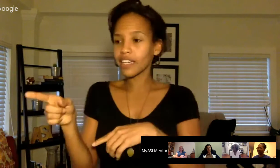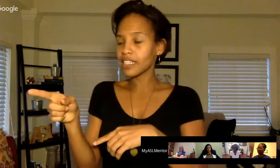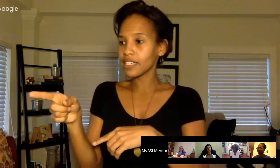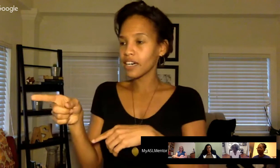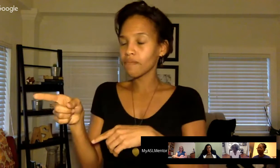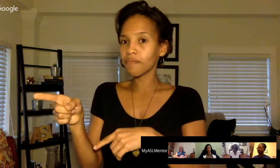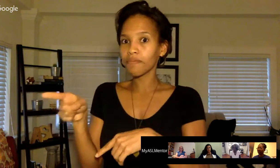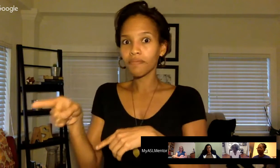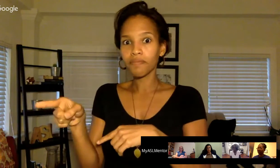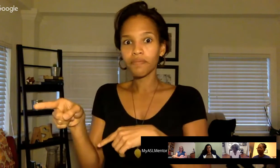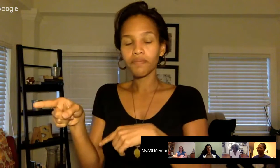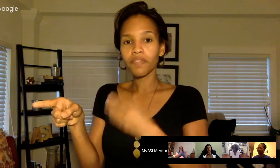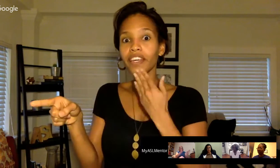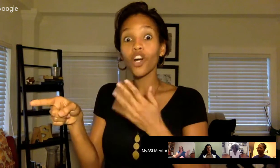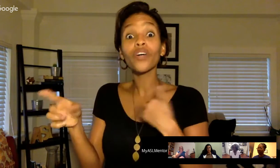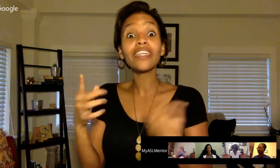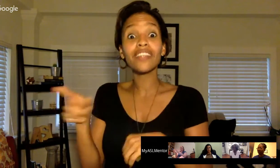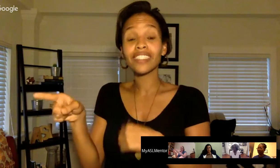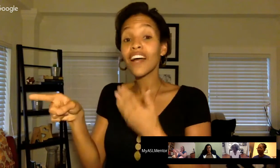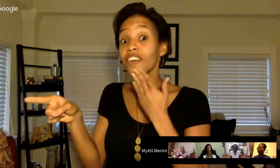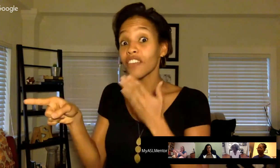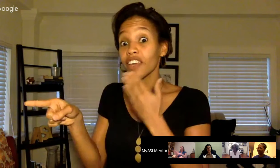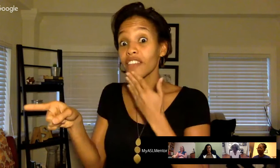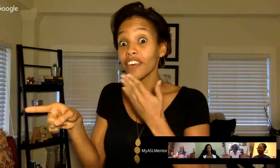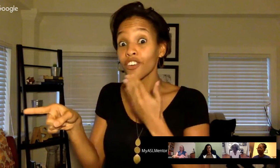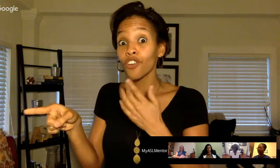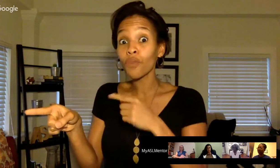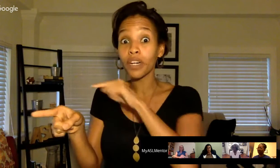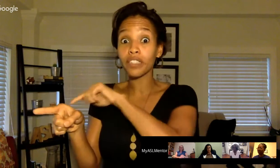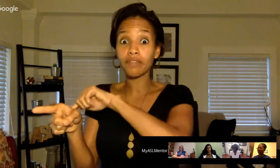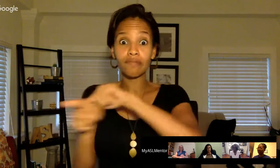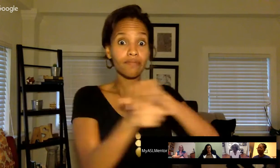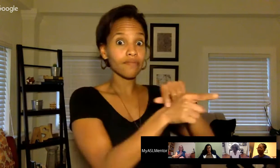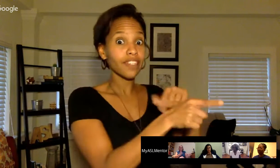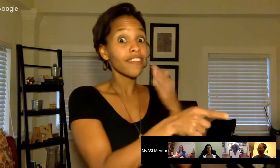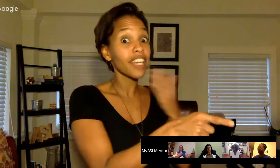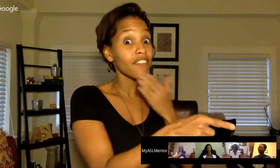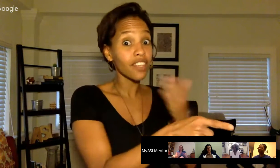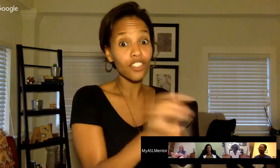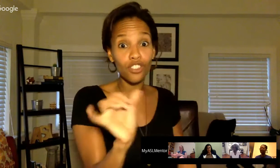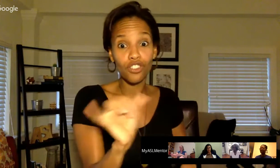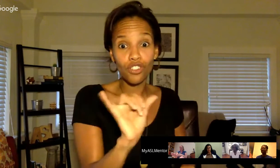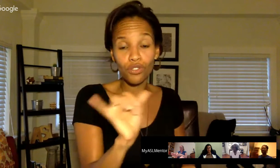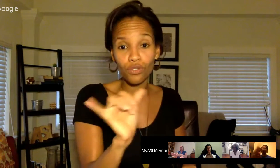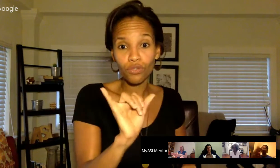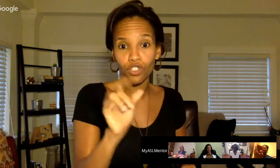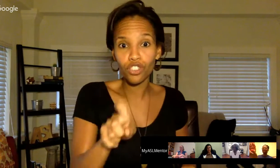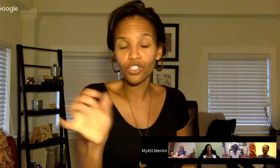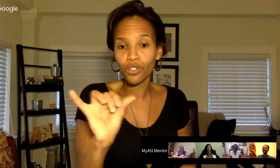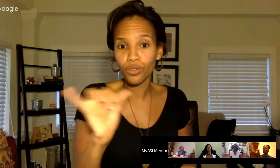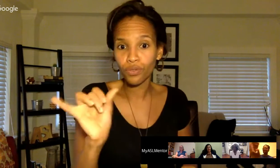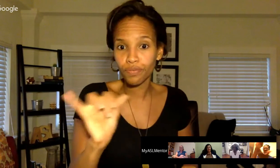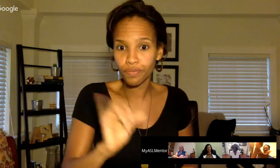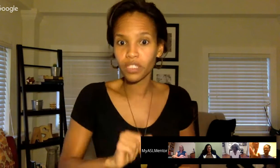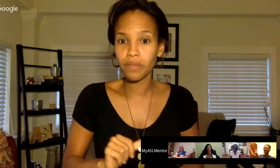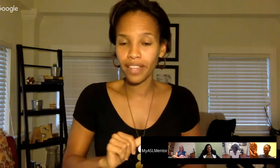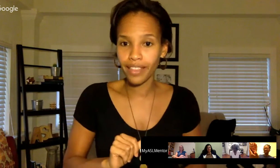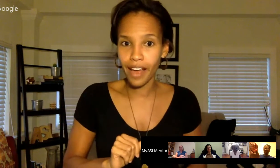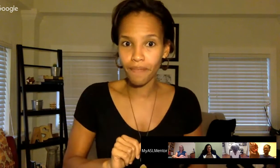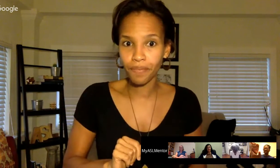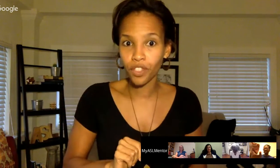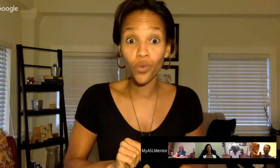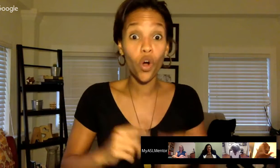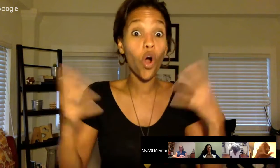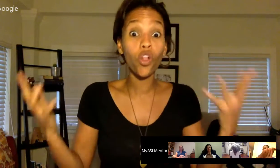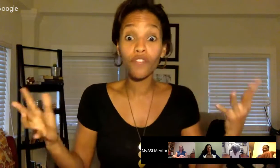I think he did he did this, thank you, but think of it to, should to, something like